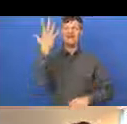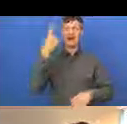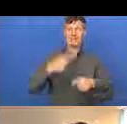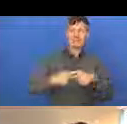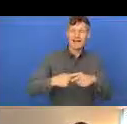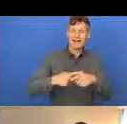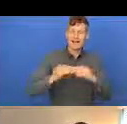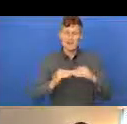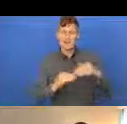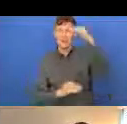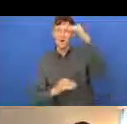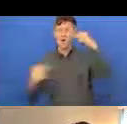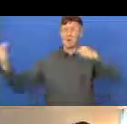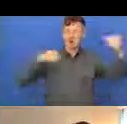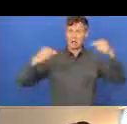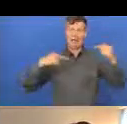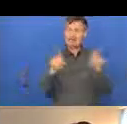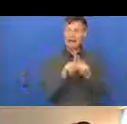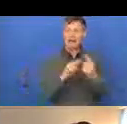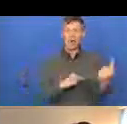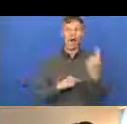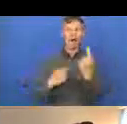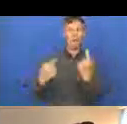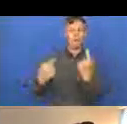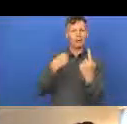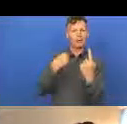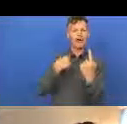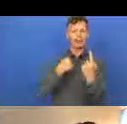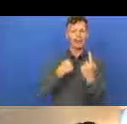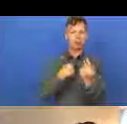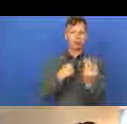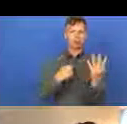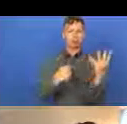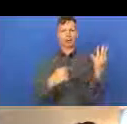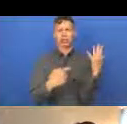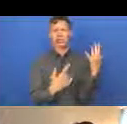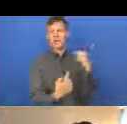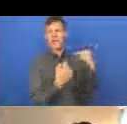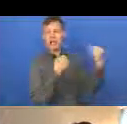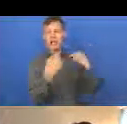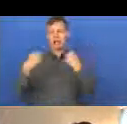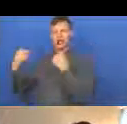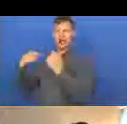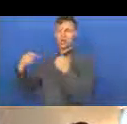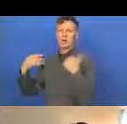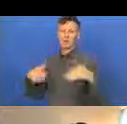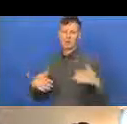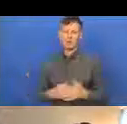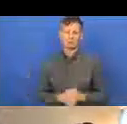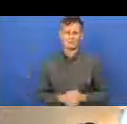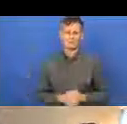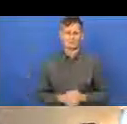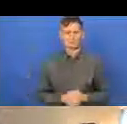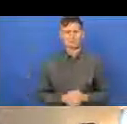Poverty and family disadvantage are also significant factors. Low income and food insecurity increase vulnerability to bullying for students with